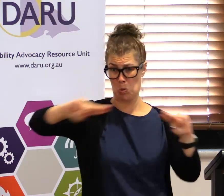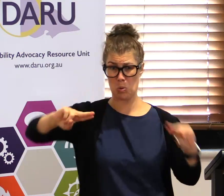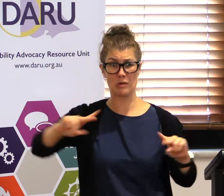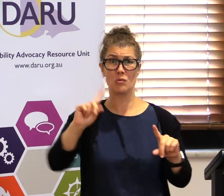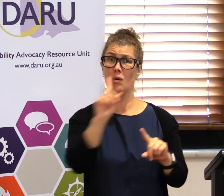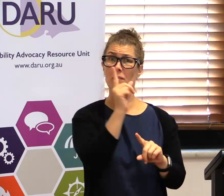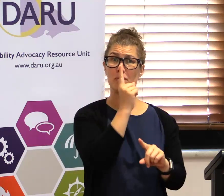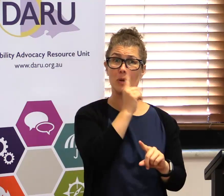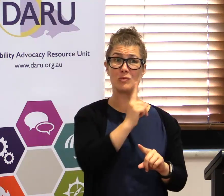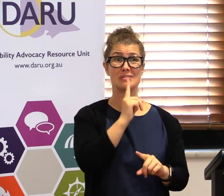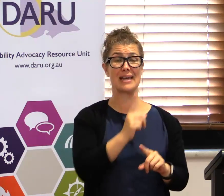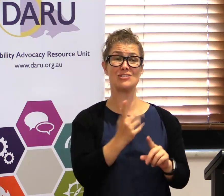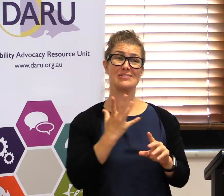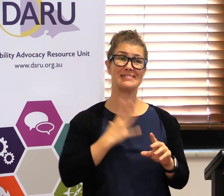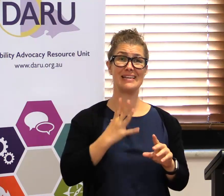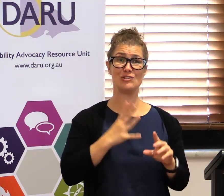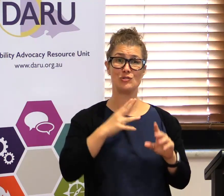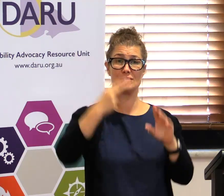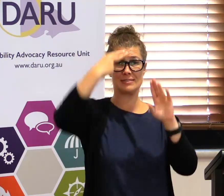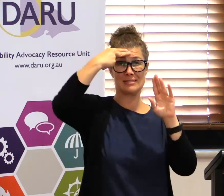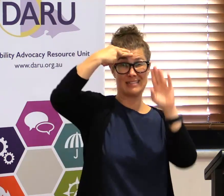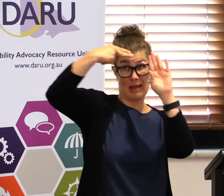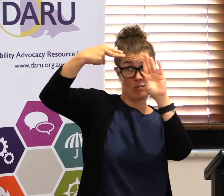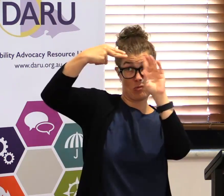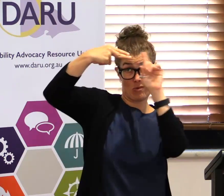chipped away at them. It just chip. So the nature of